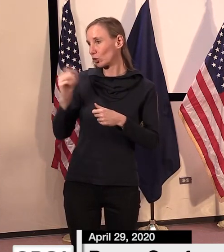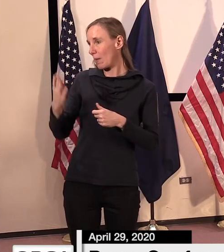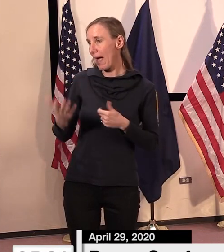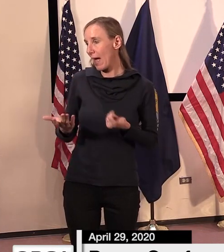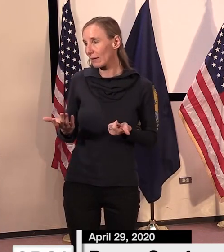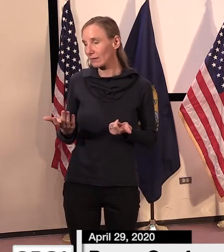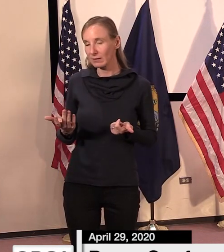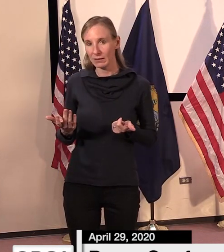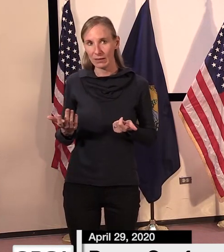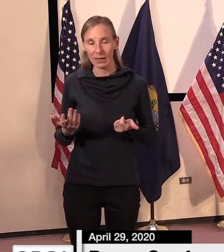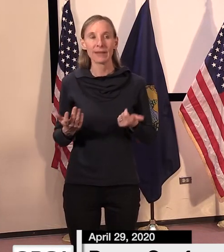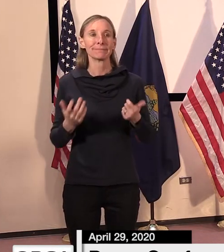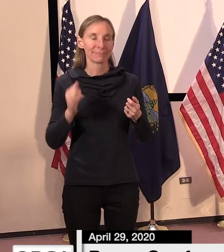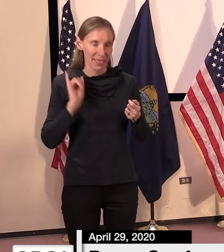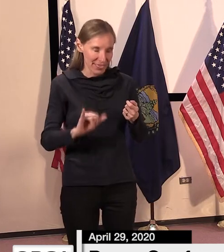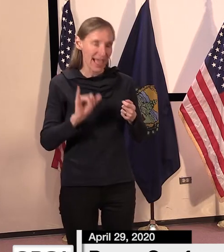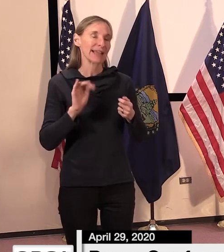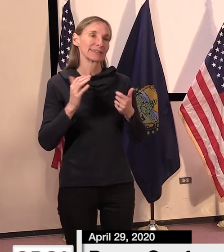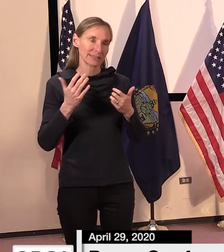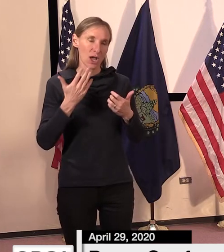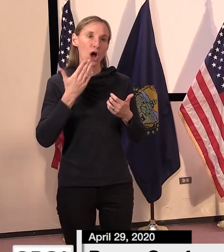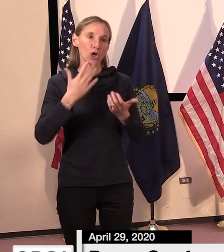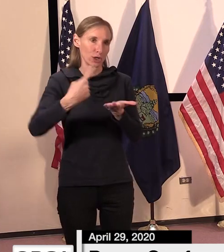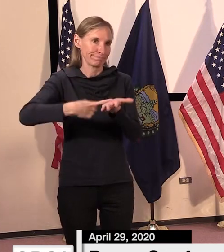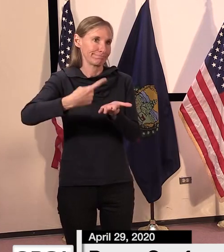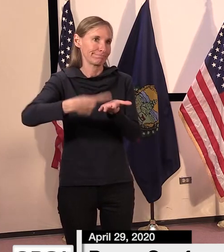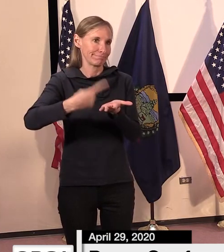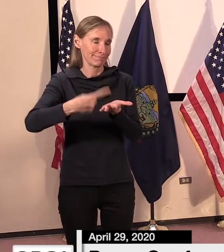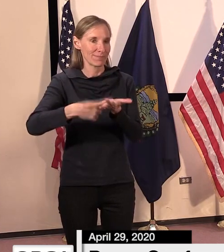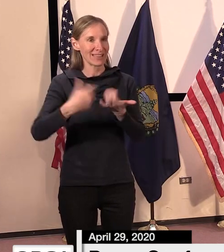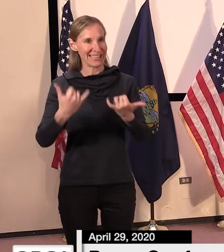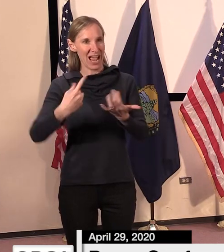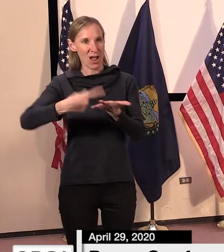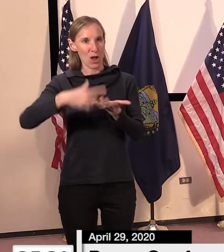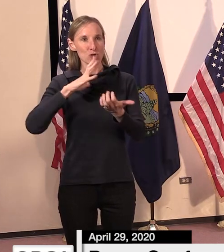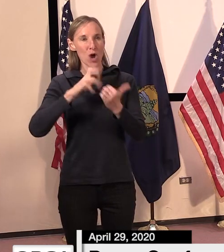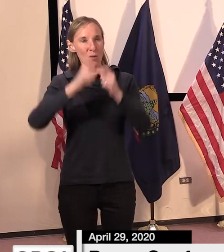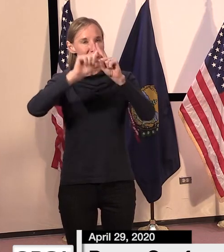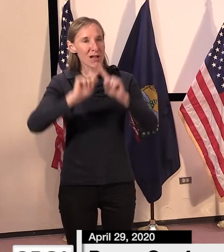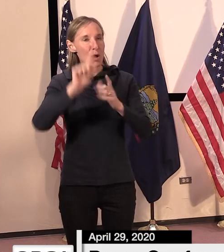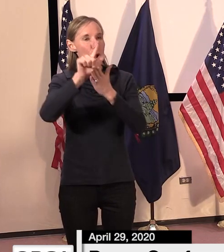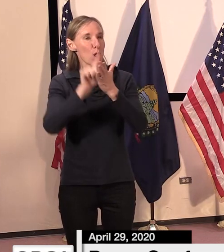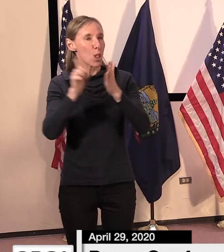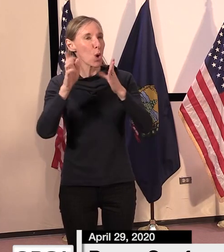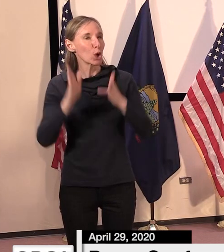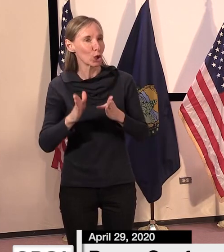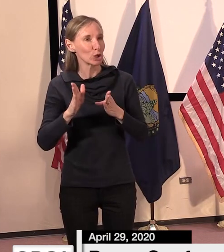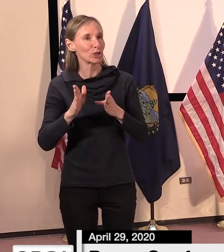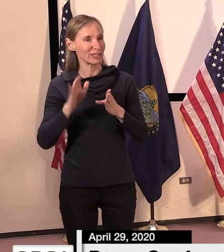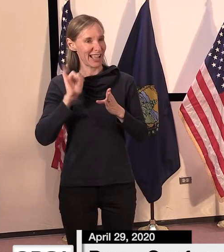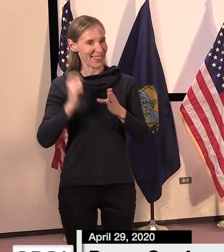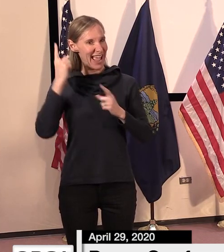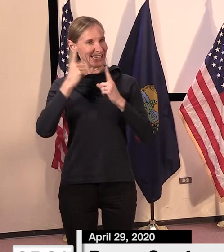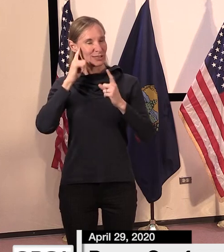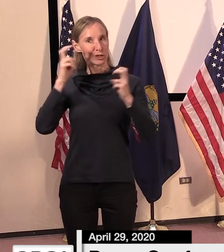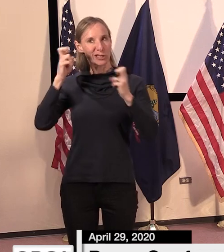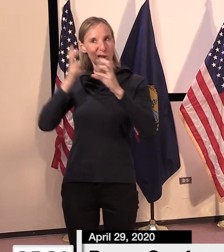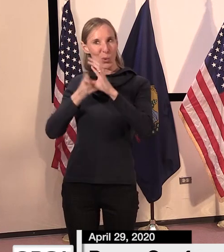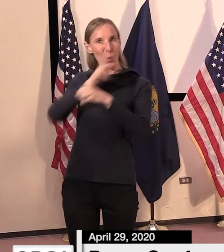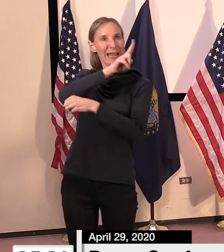Great question. It is a question that is before our legal counsel in terms of whether that could be considered a